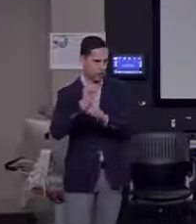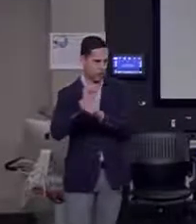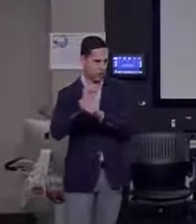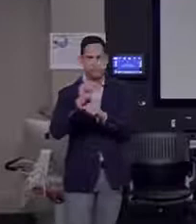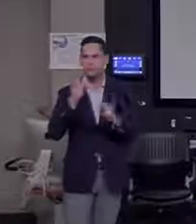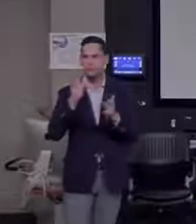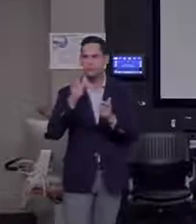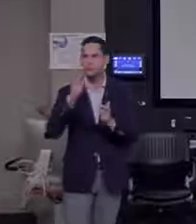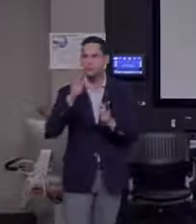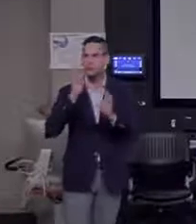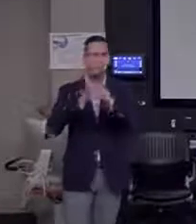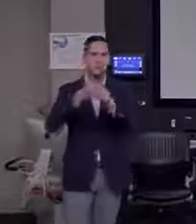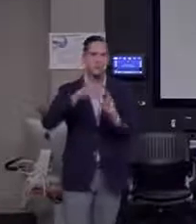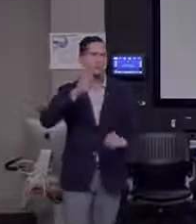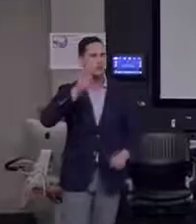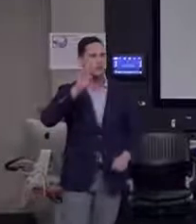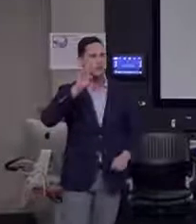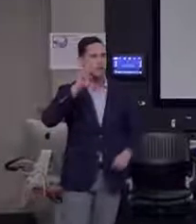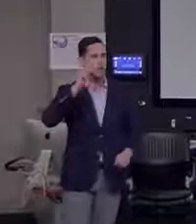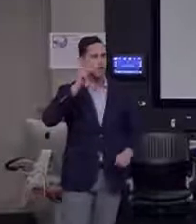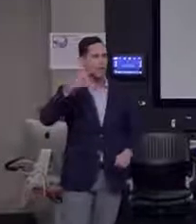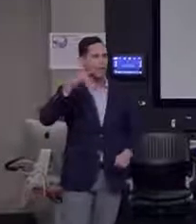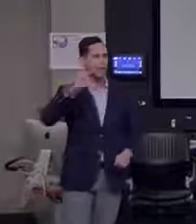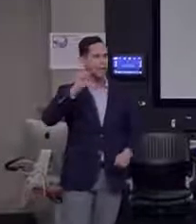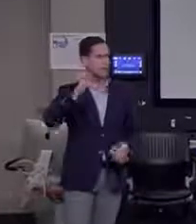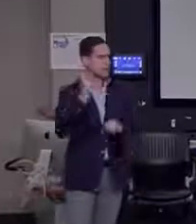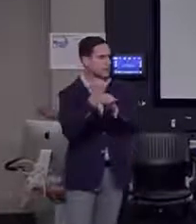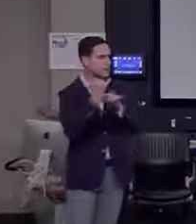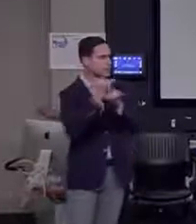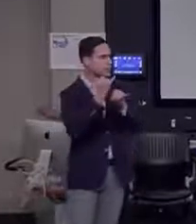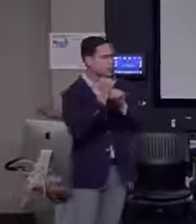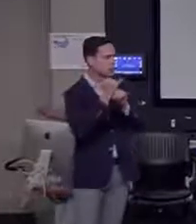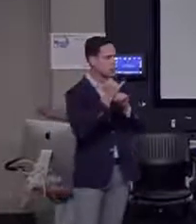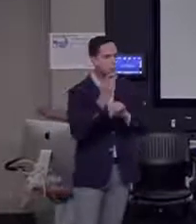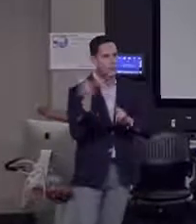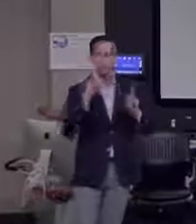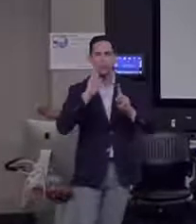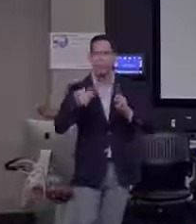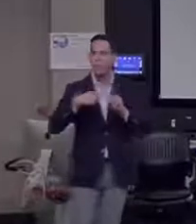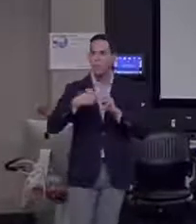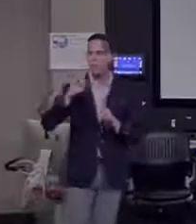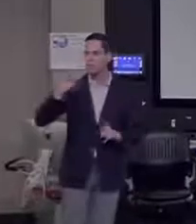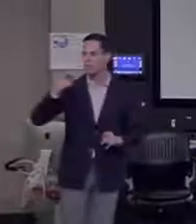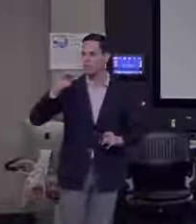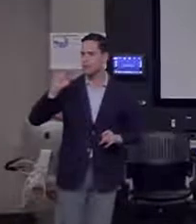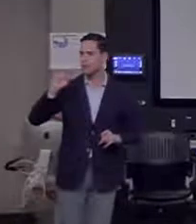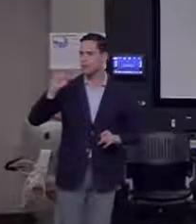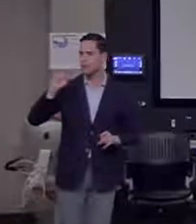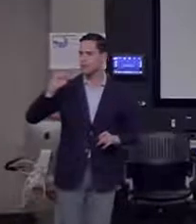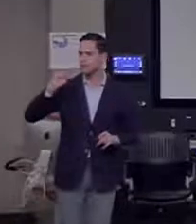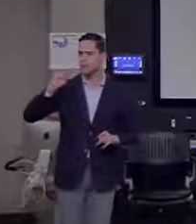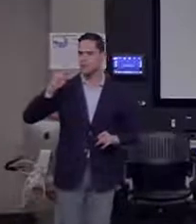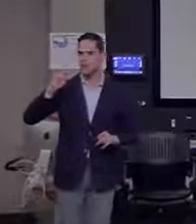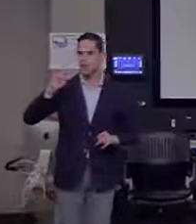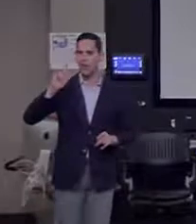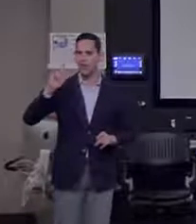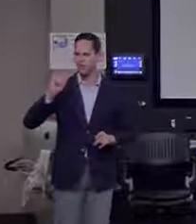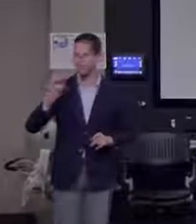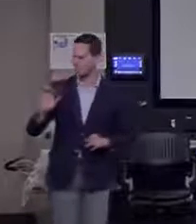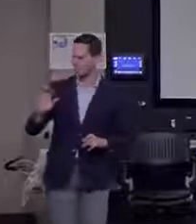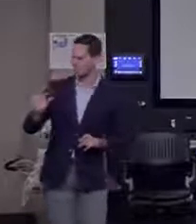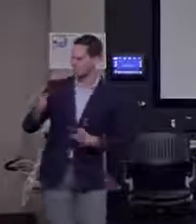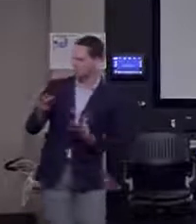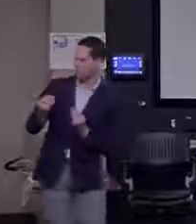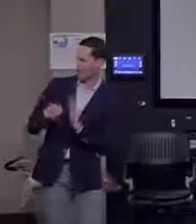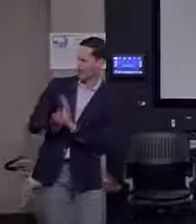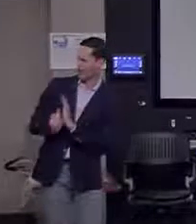and everybody's talking soft skills, soft skills, soft skills. And I said, we can't call them soft skills. It's just killing me. You know, this idea of the